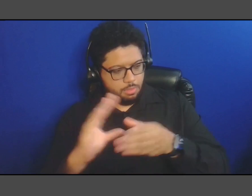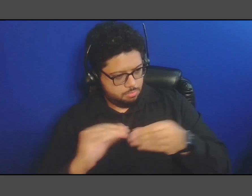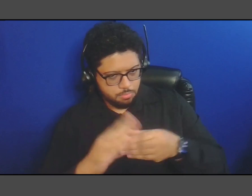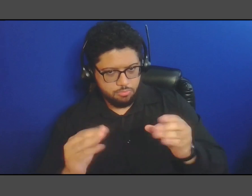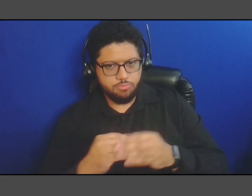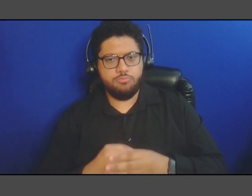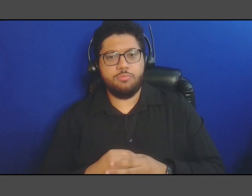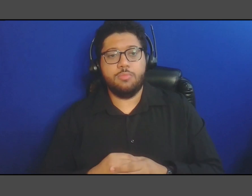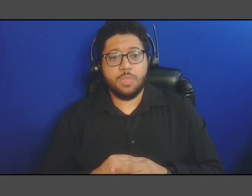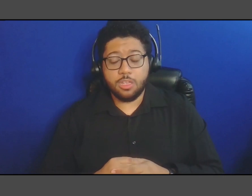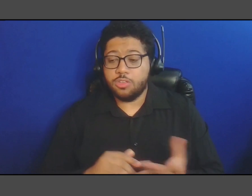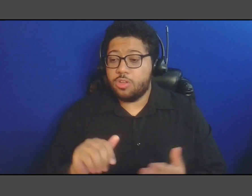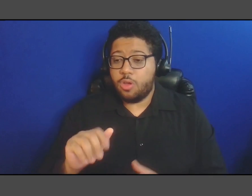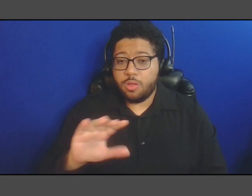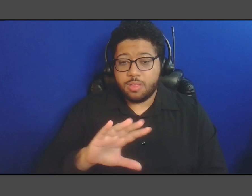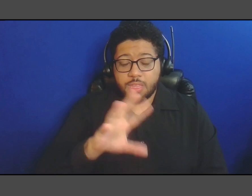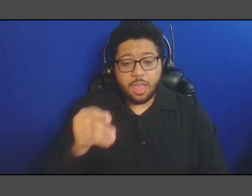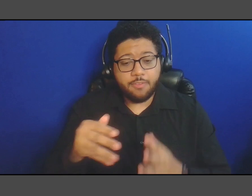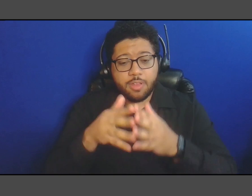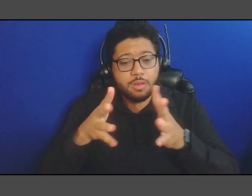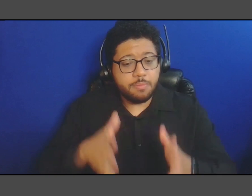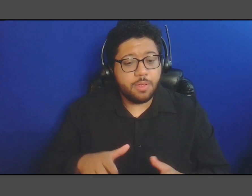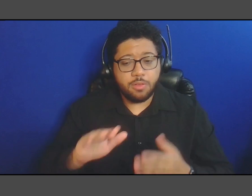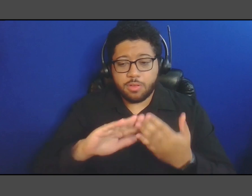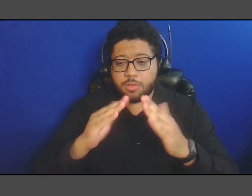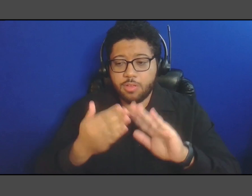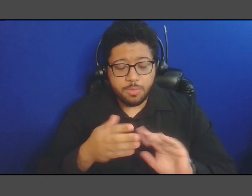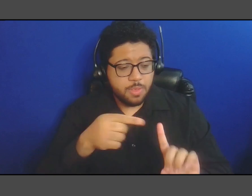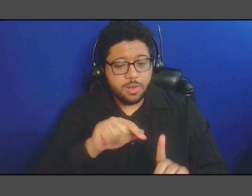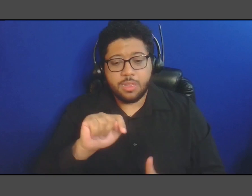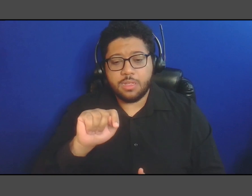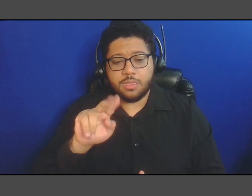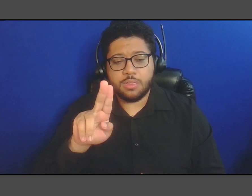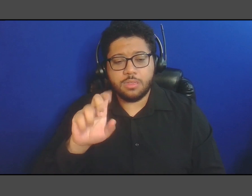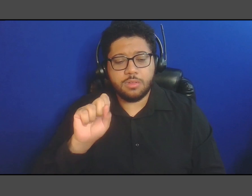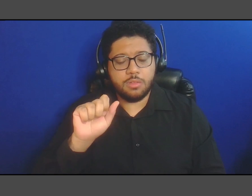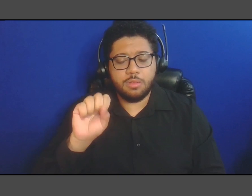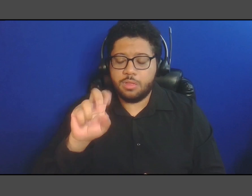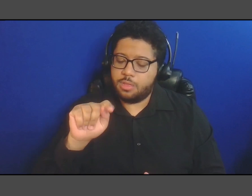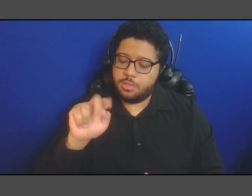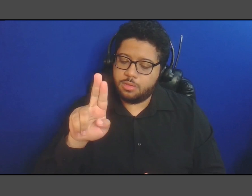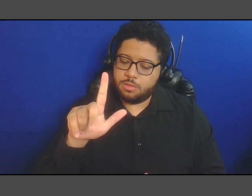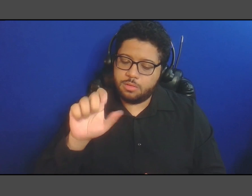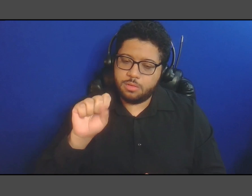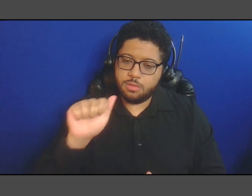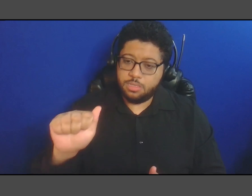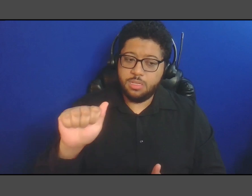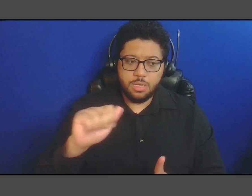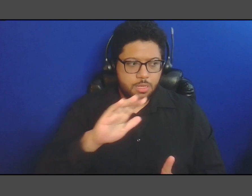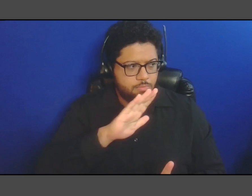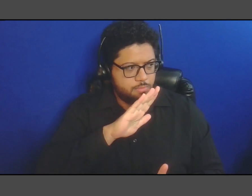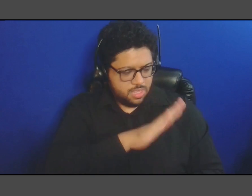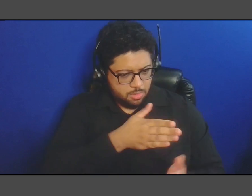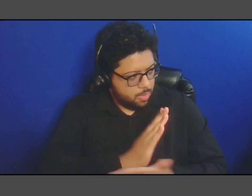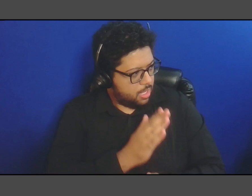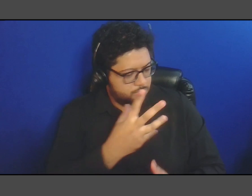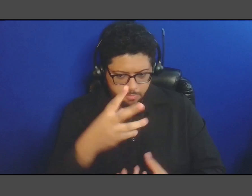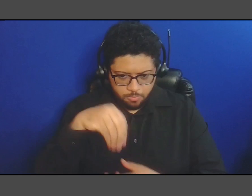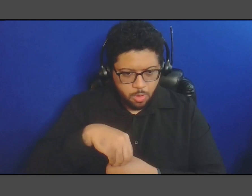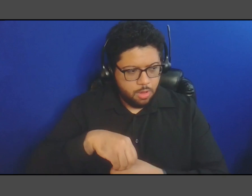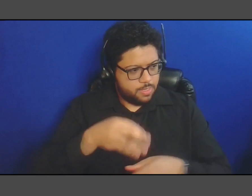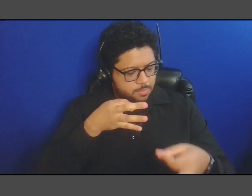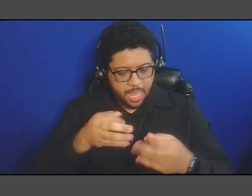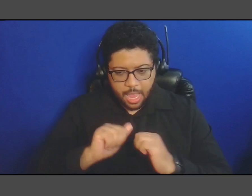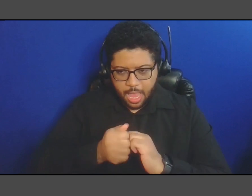they deserve to have a seat at the table when we're talking about how this proclamation should be written and what it should contain, and how we should honor